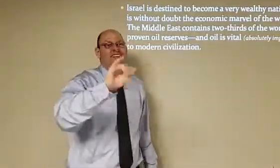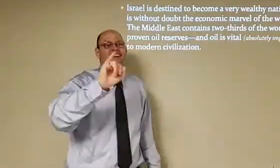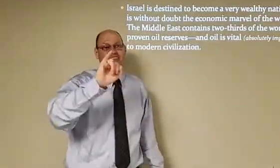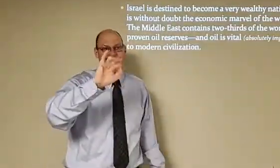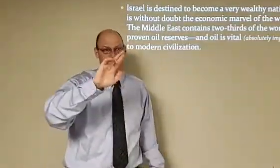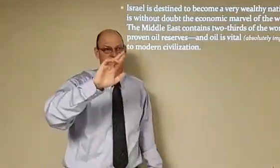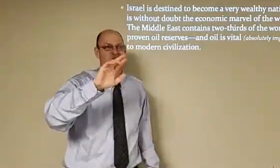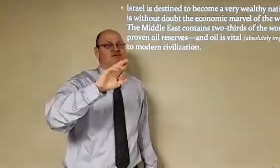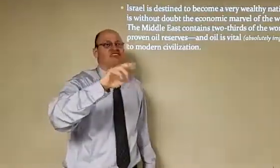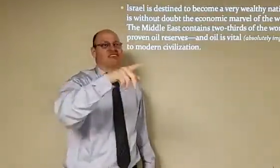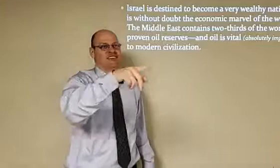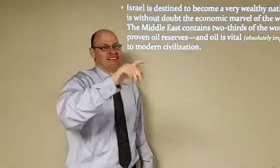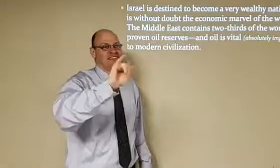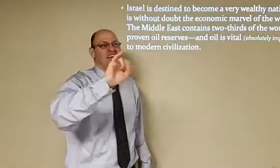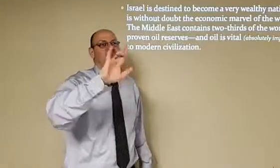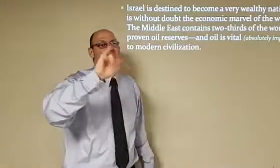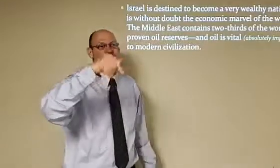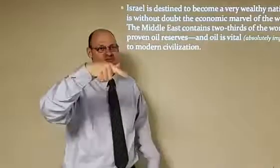Someone's saying Kuwait has oil.